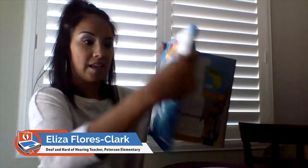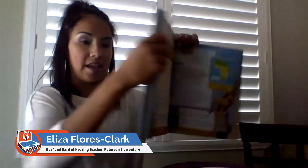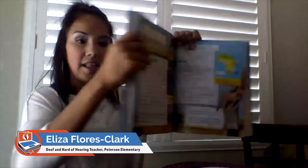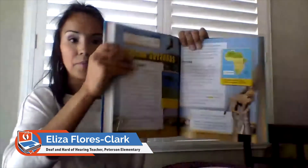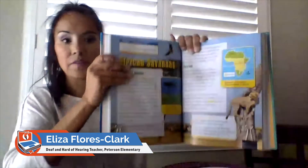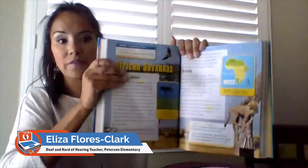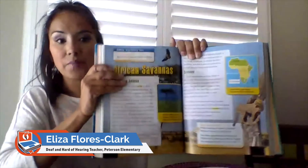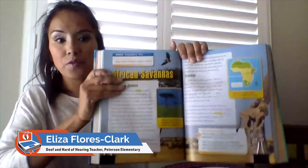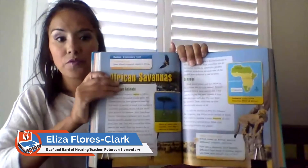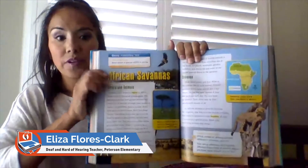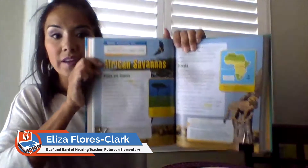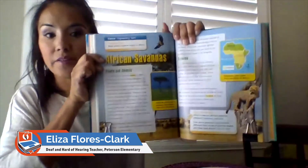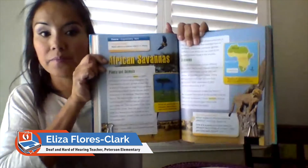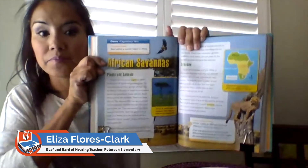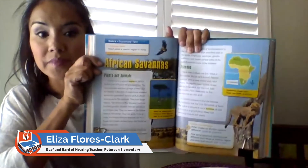and I'm going to